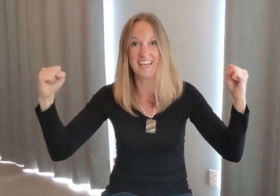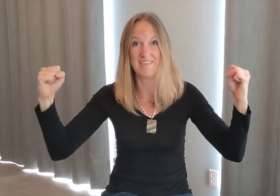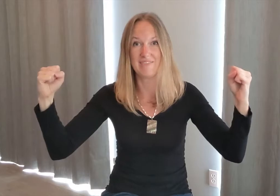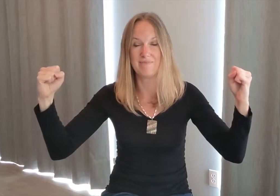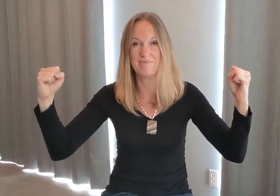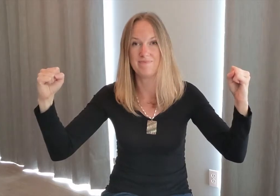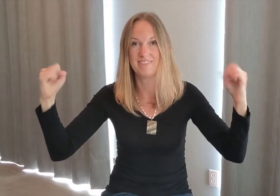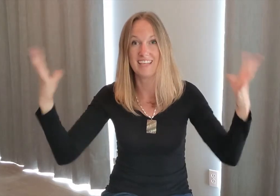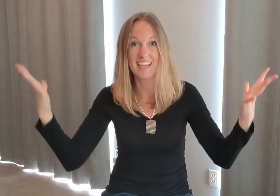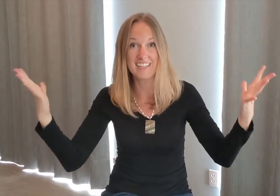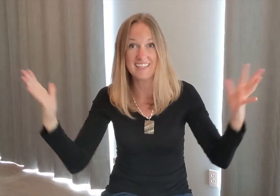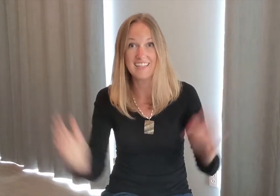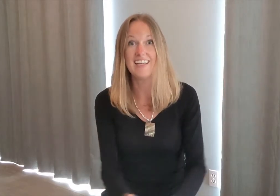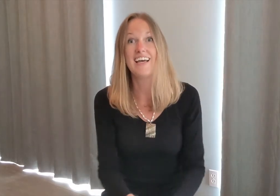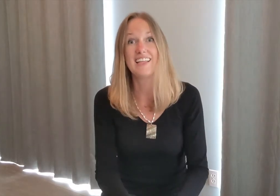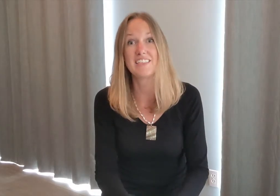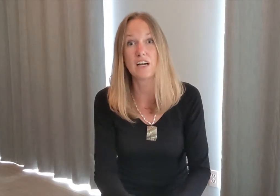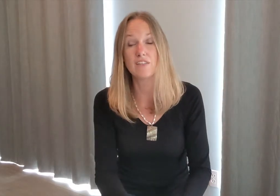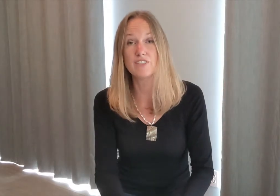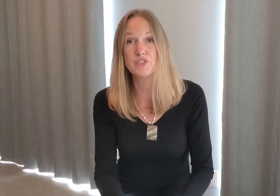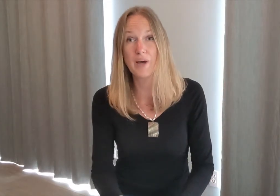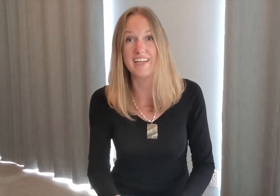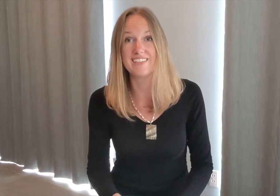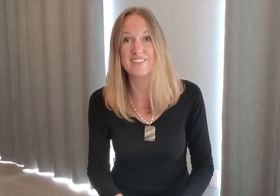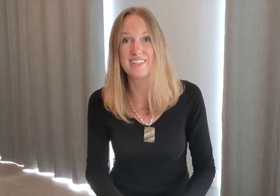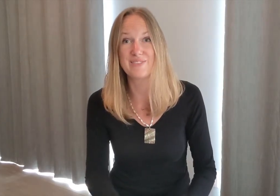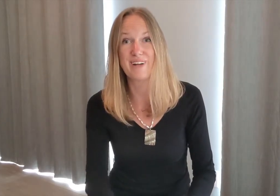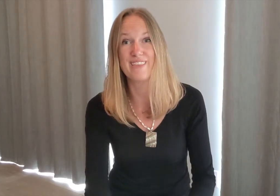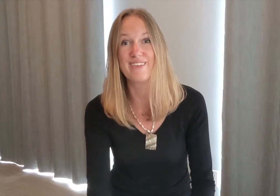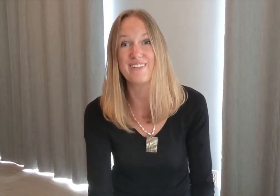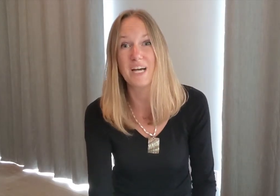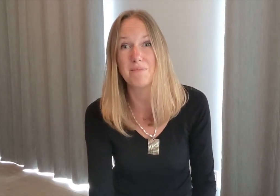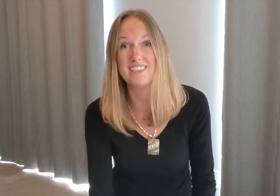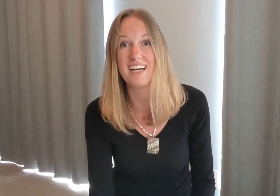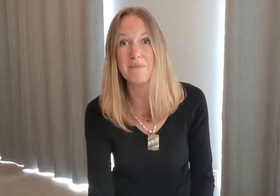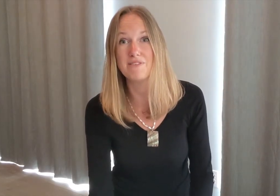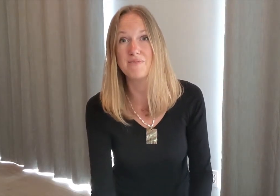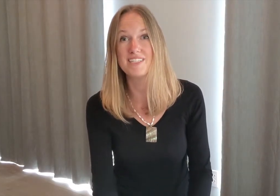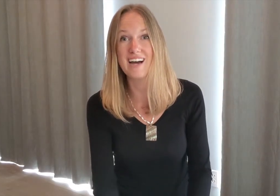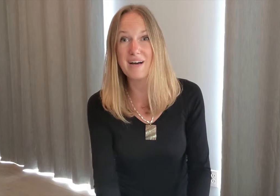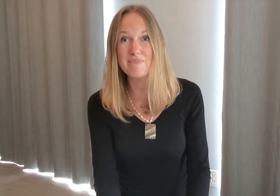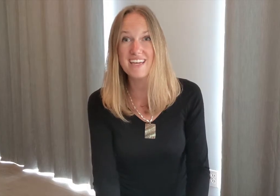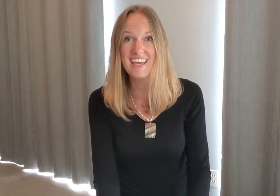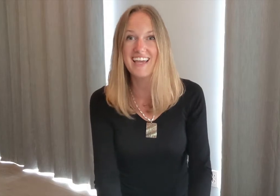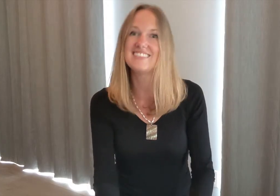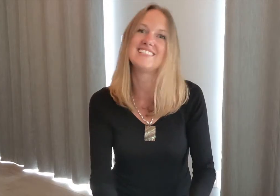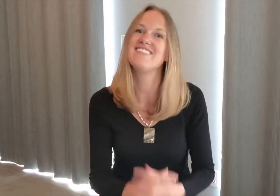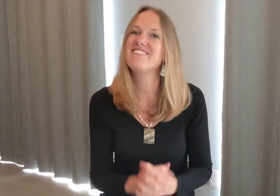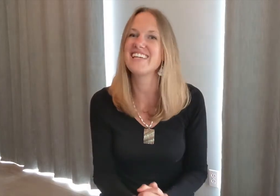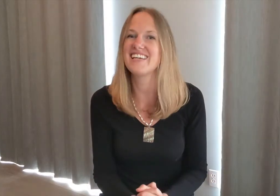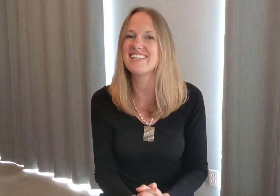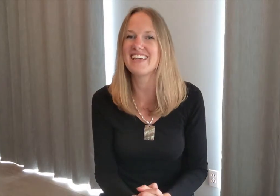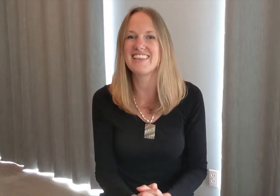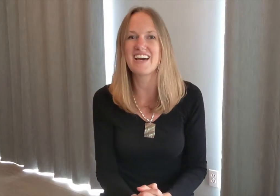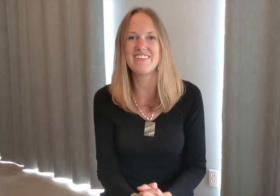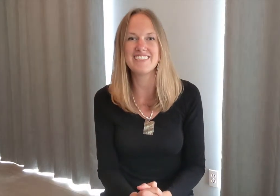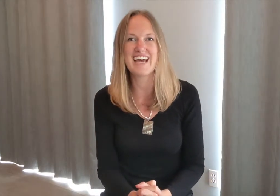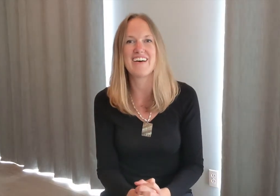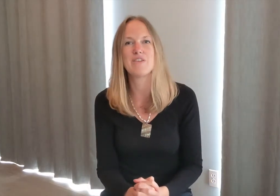save. Okay? And that's all of verse 1. So let's run through a couple times from the top and see if we can't get that one down.